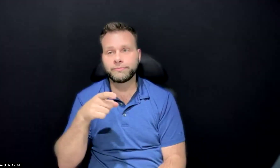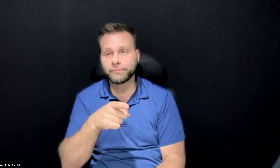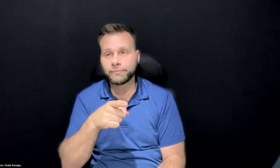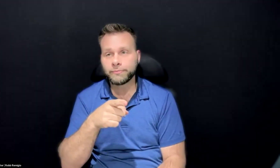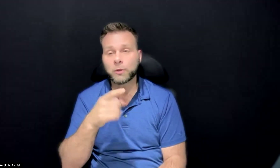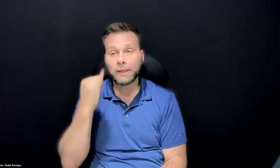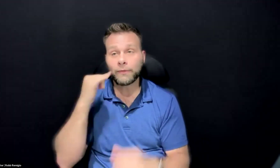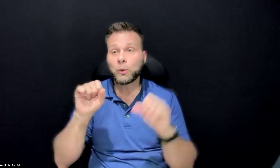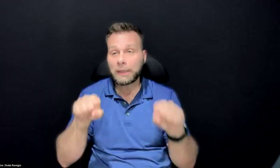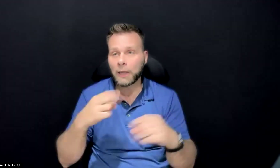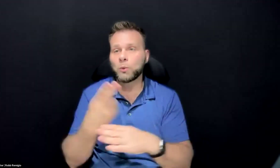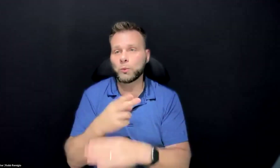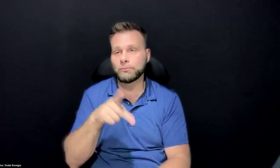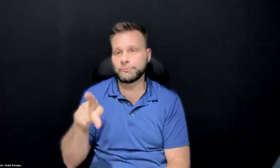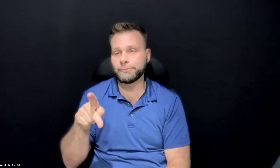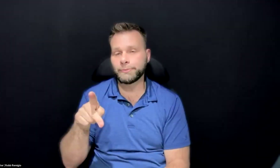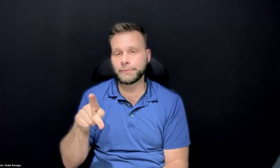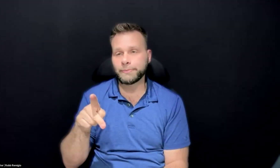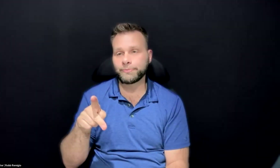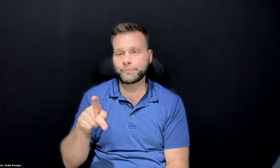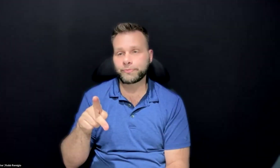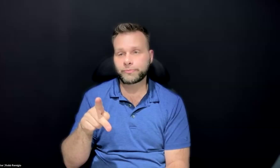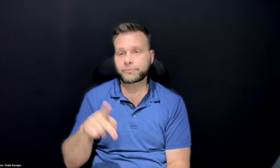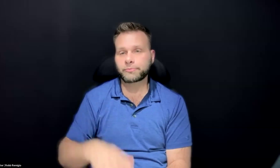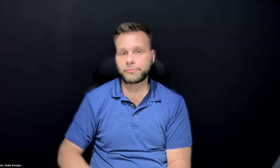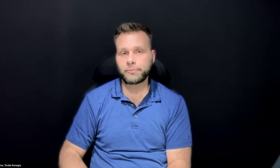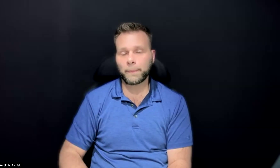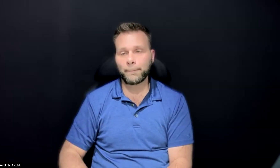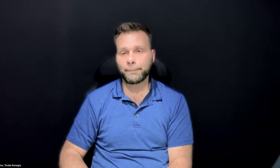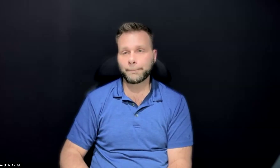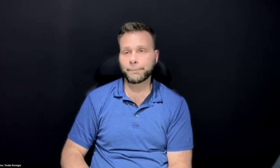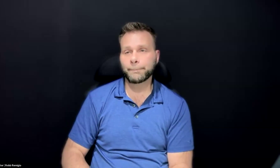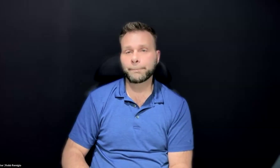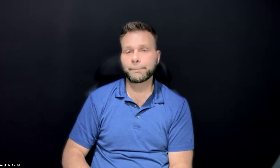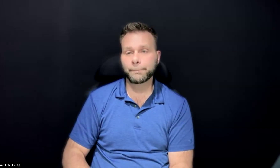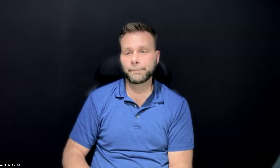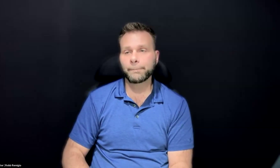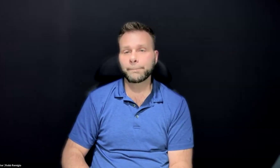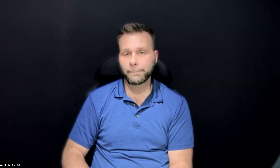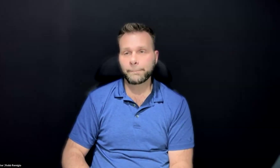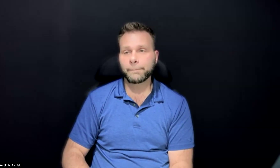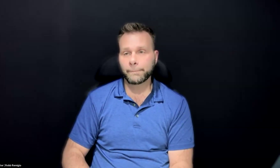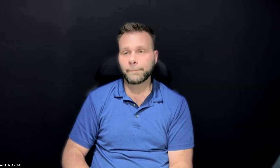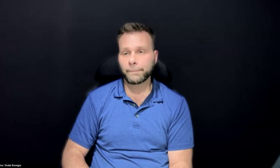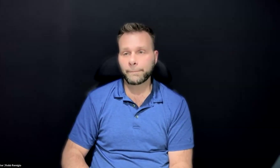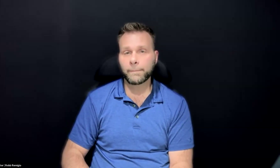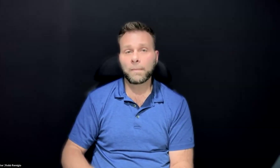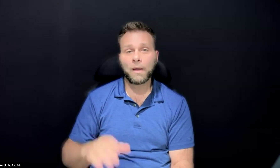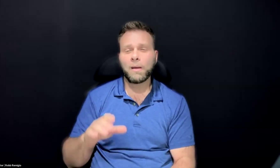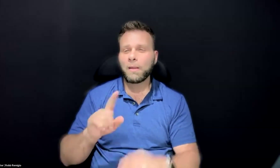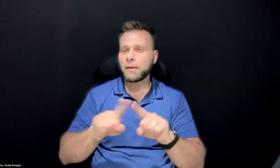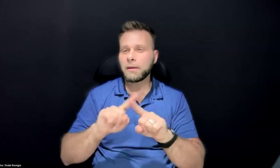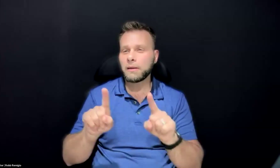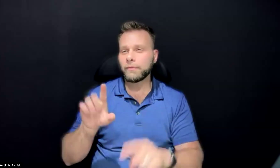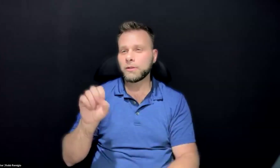use PowerPoint. But with that said, these platforms, Google Workspace,